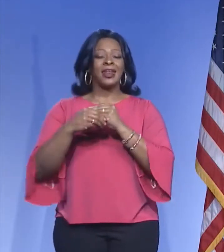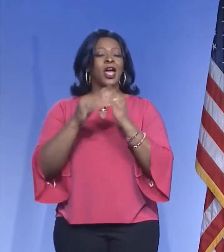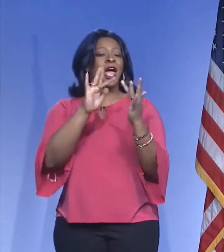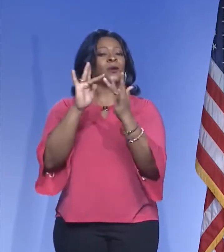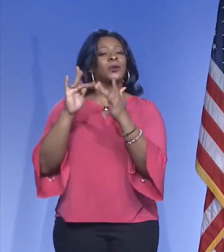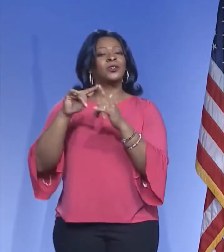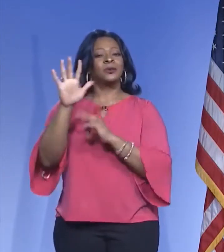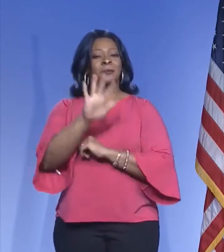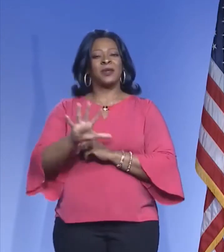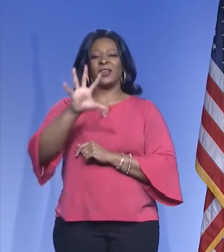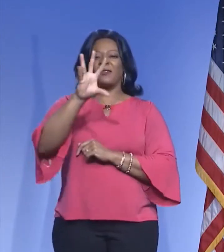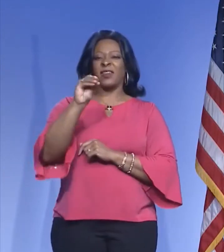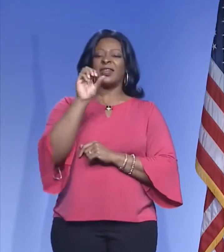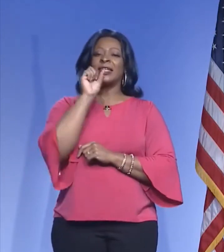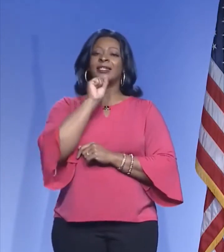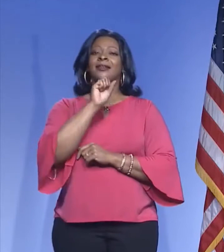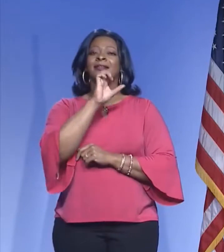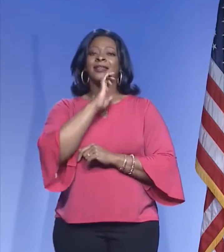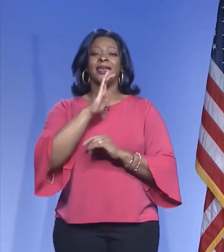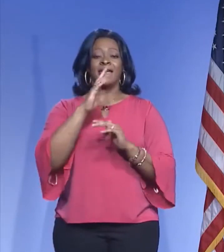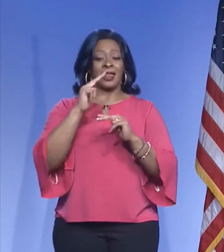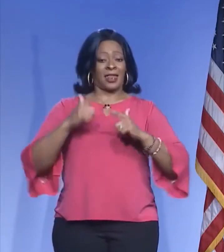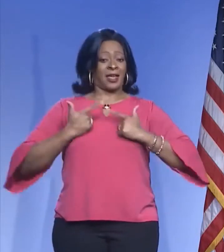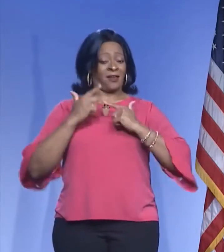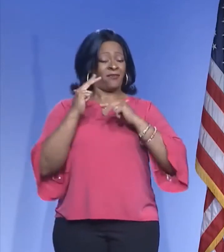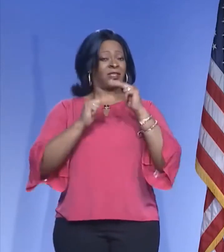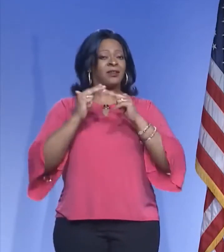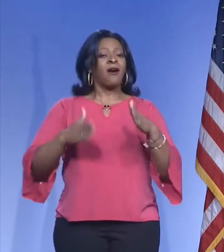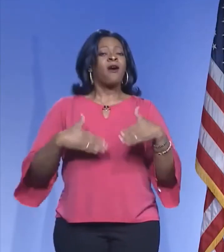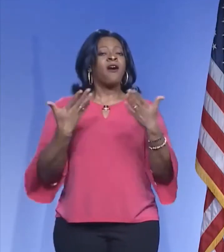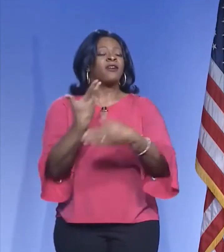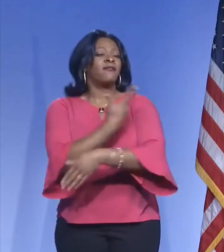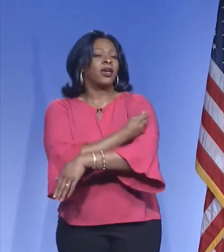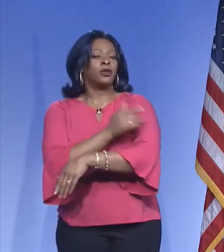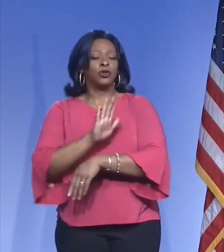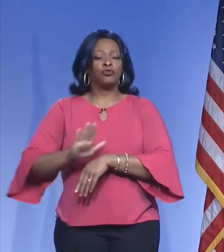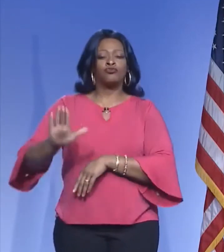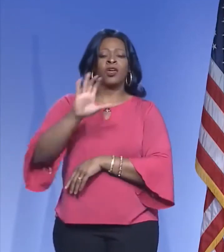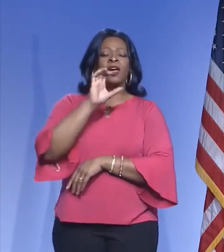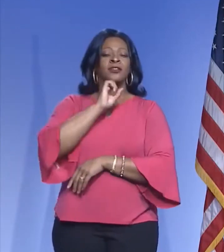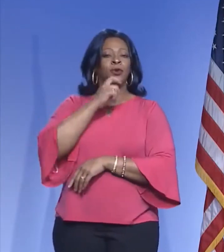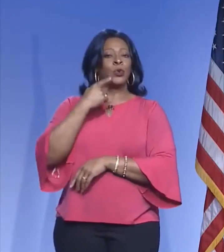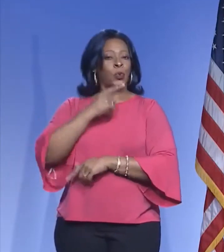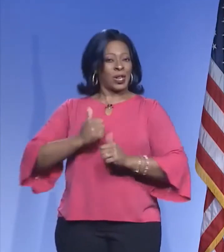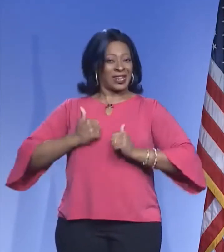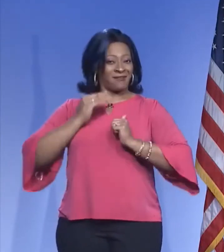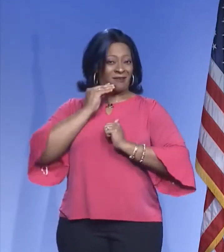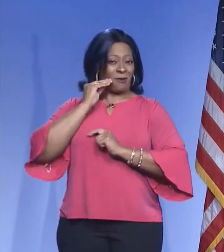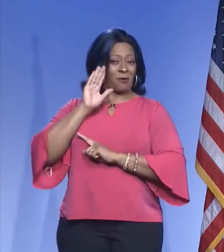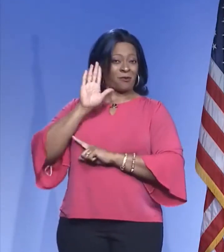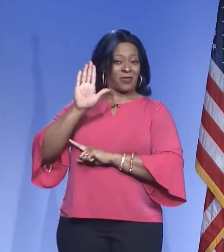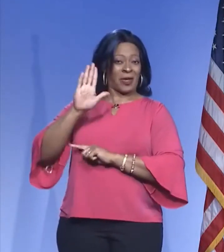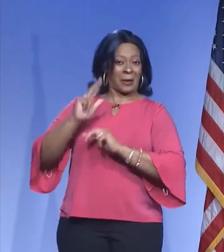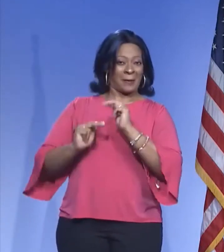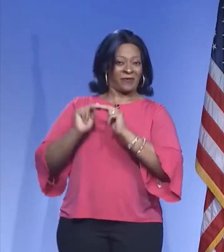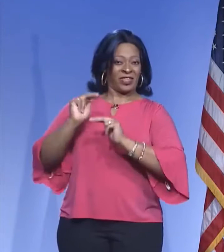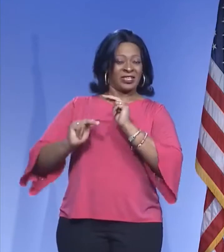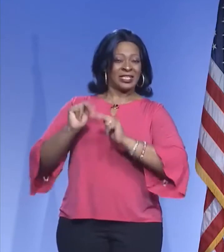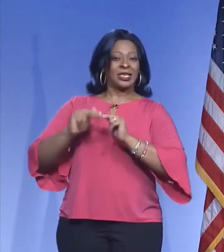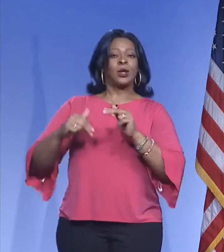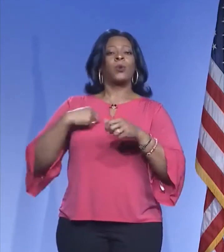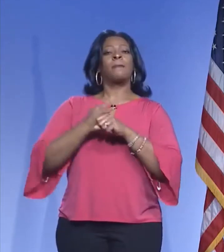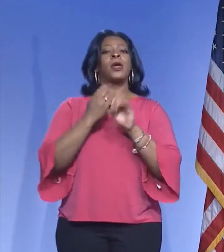around 50 senior living facilities to offer the vaccine to their seniors who are in residence. And so far, we've been able to